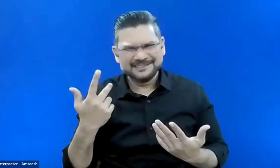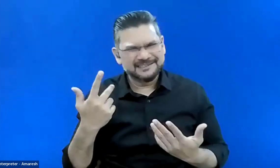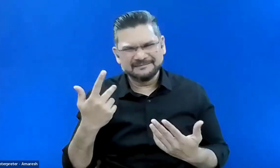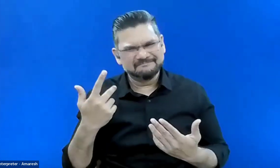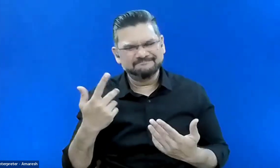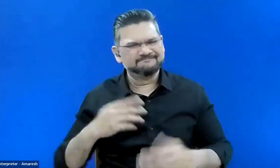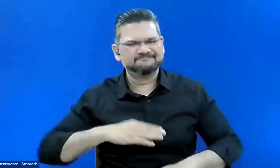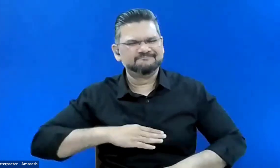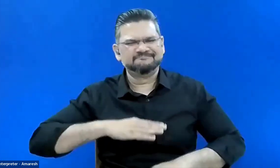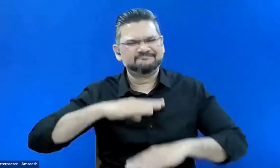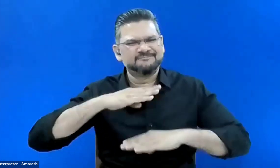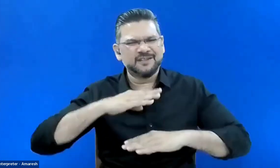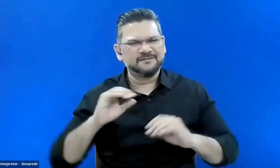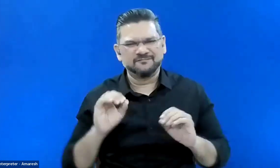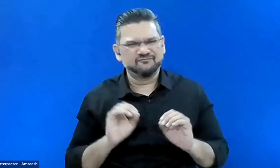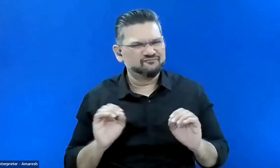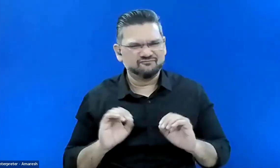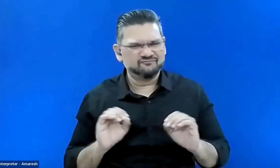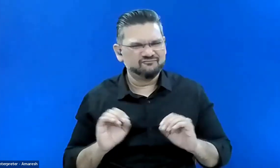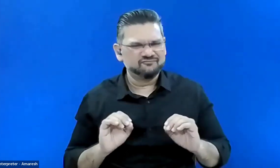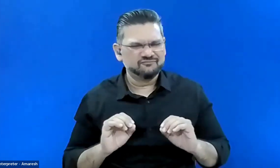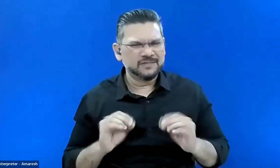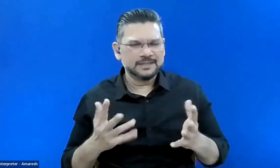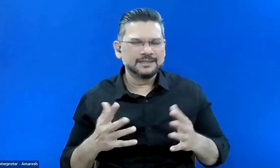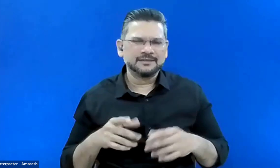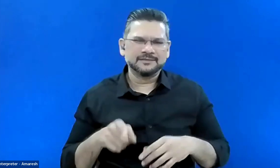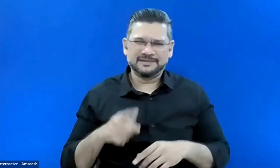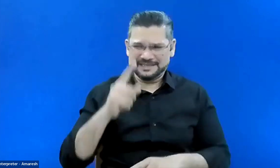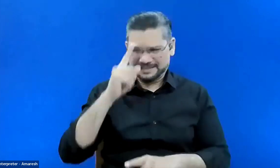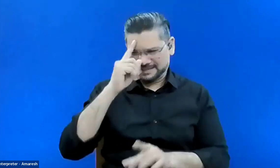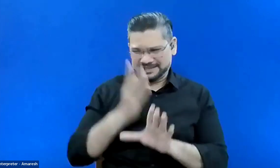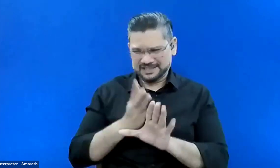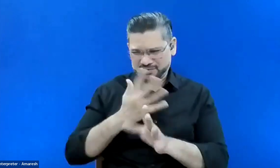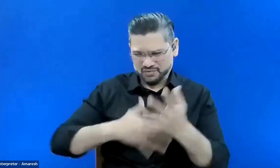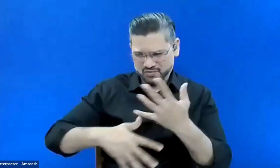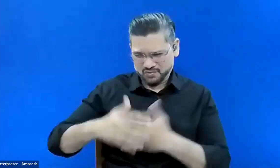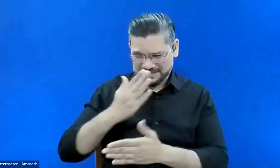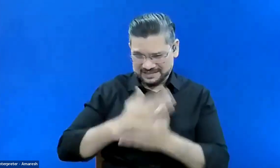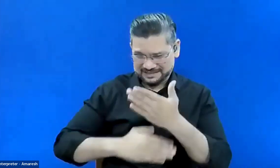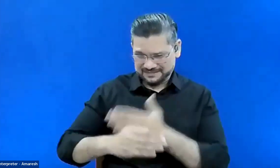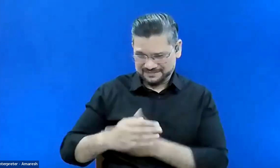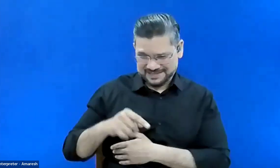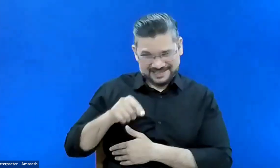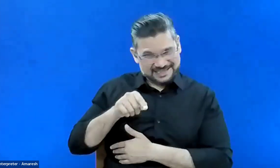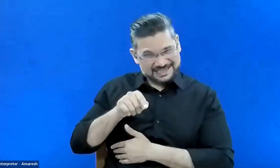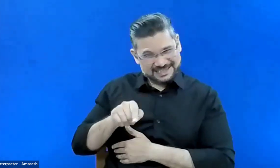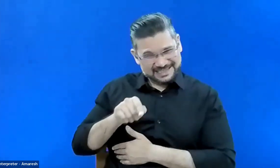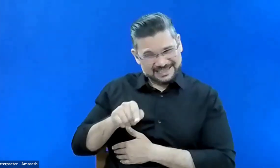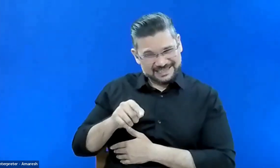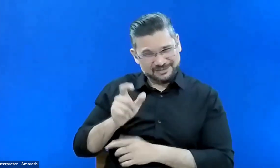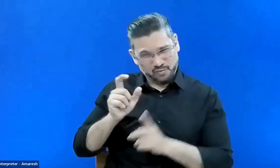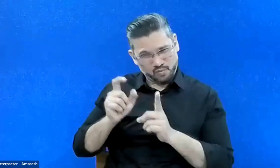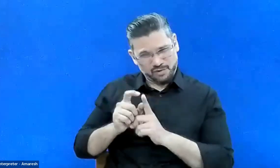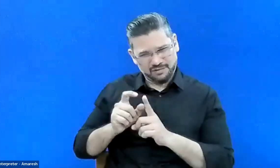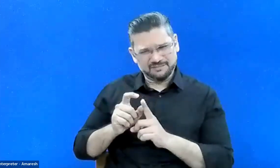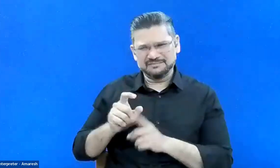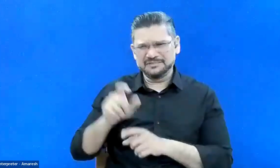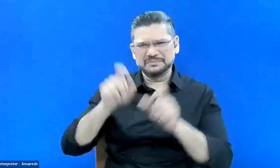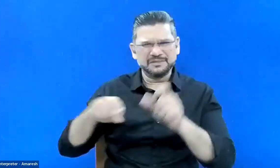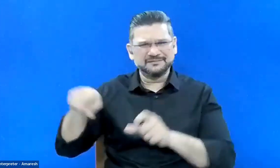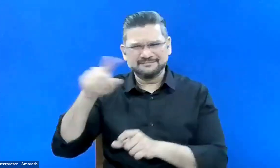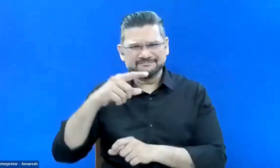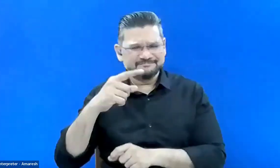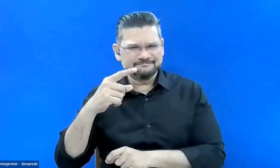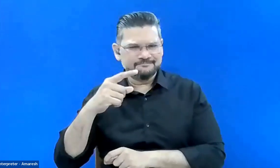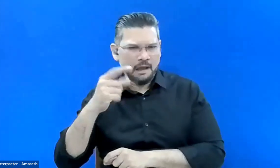because the whole concept of psychosocial disabilities hasn't been clearly grasped. Though I can